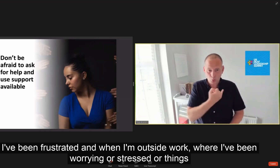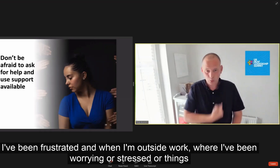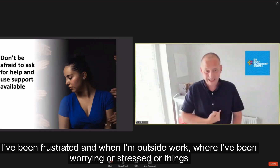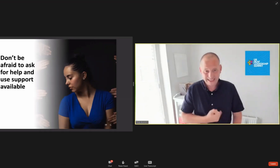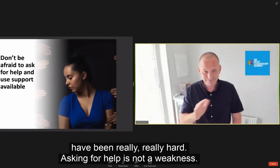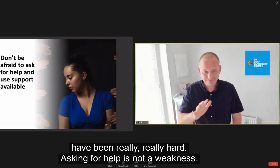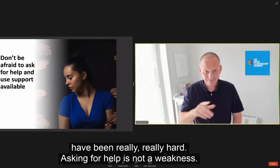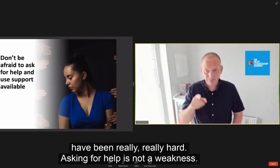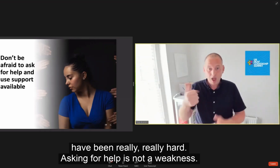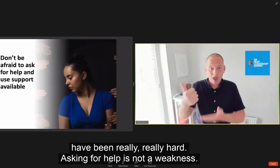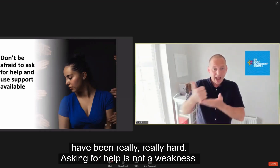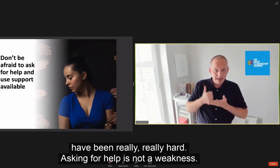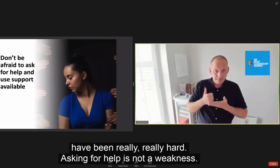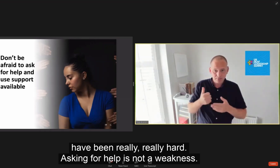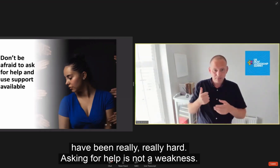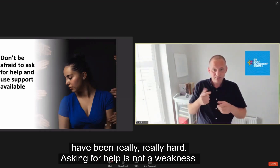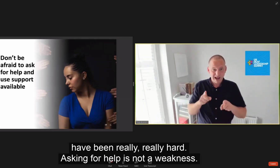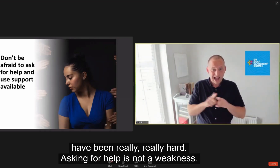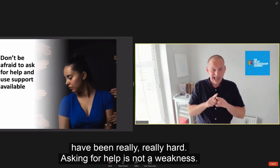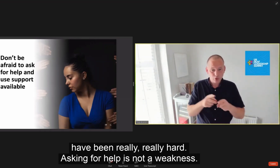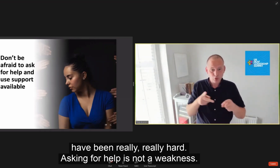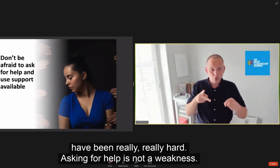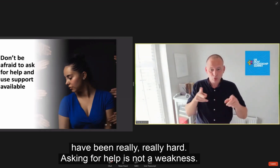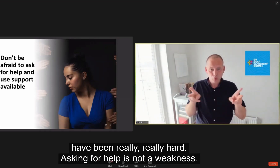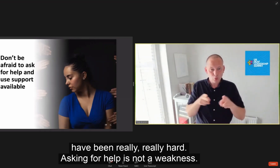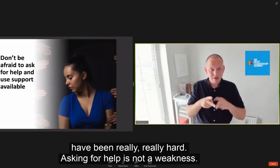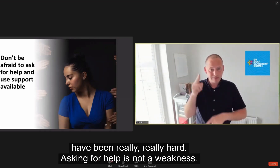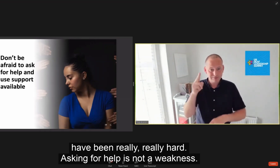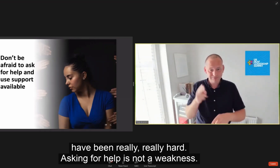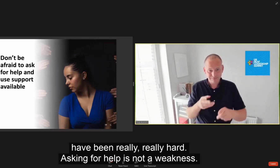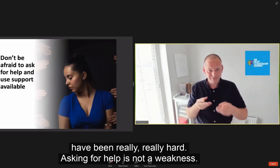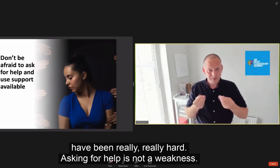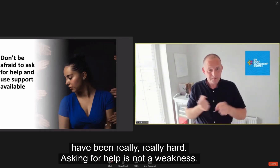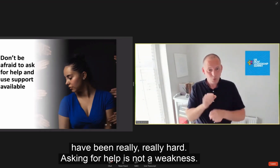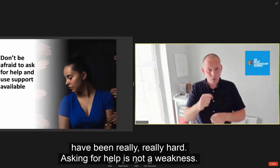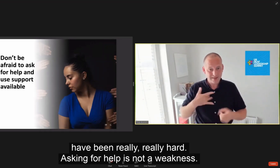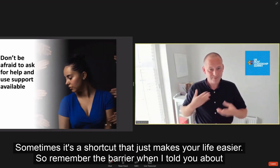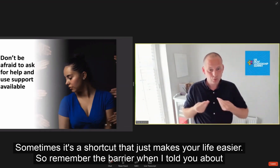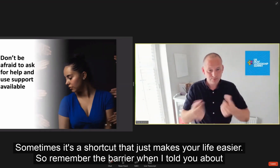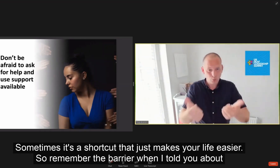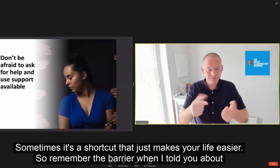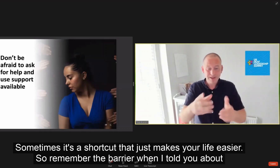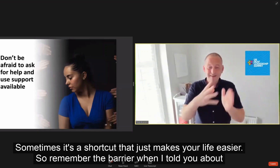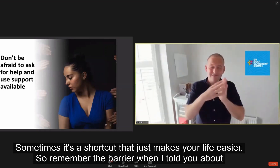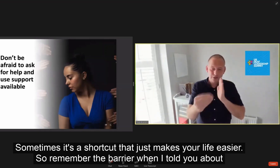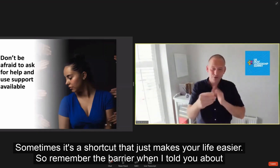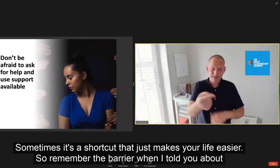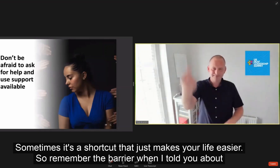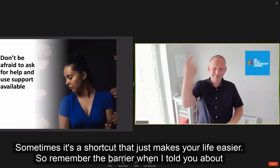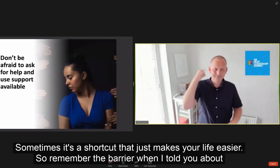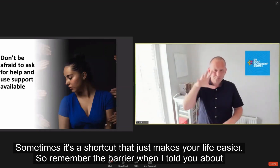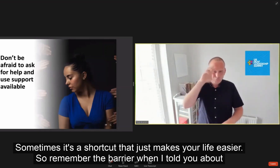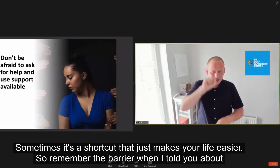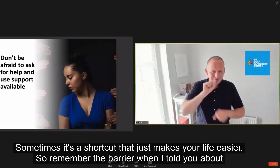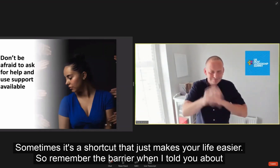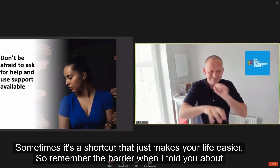really, really hard. And actually, asking for help isn't a weakness. So sometimes it's a shortcut that just makes your life